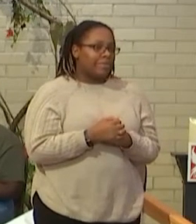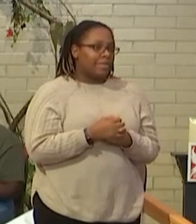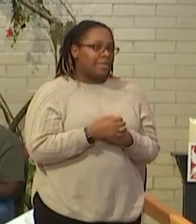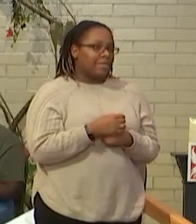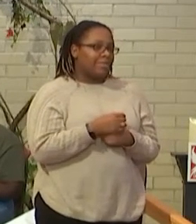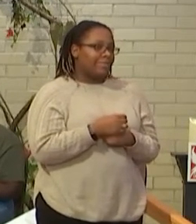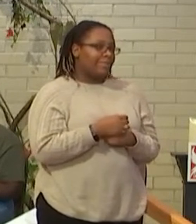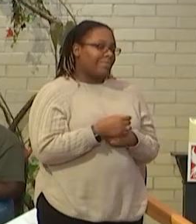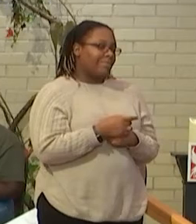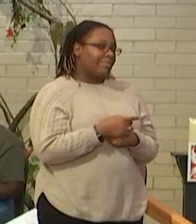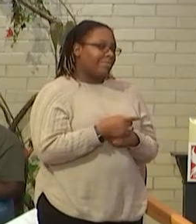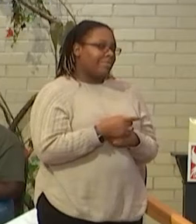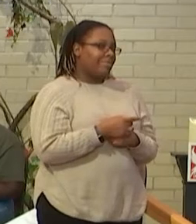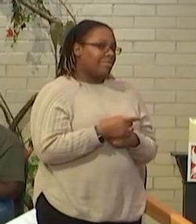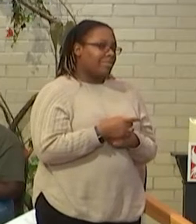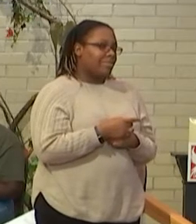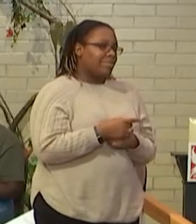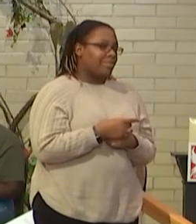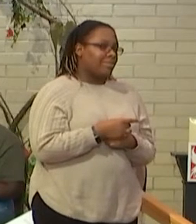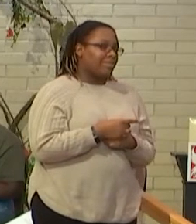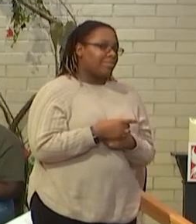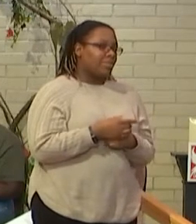it